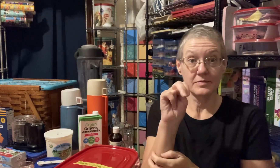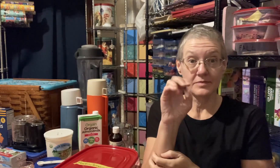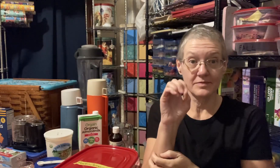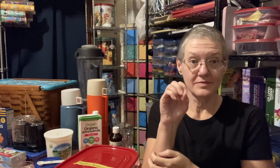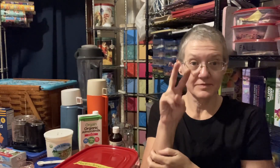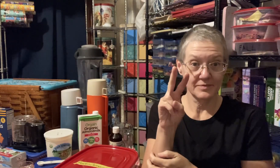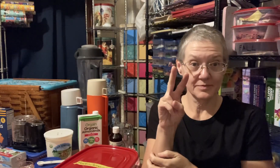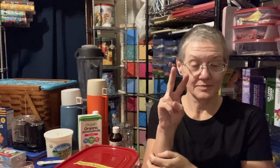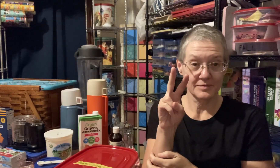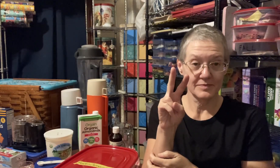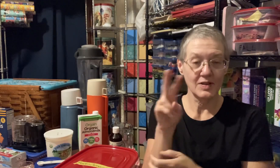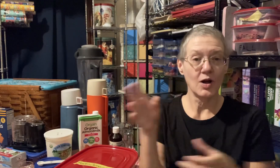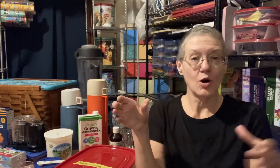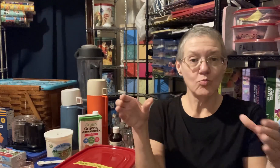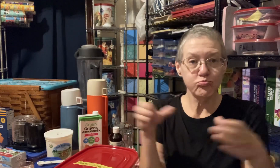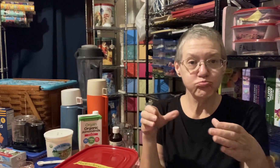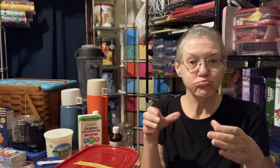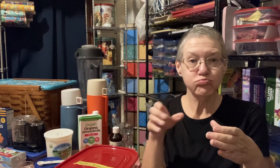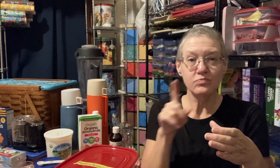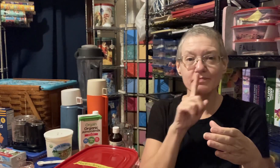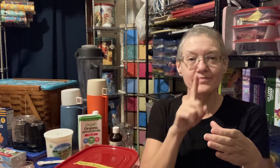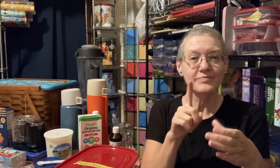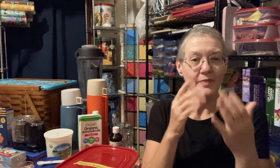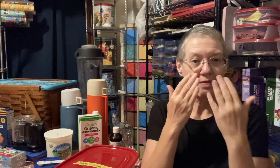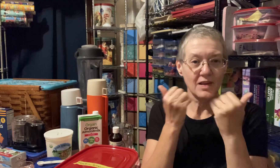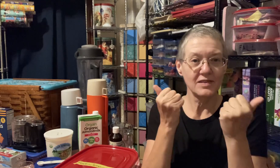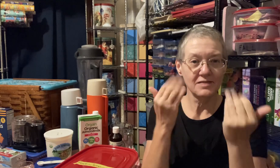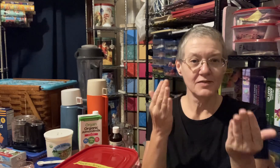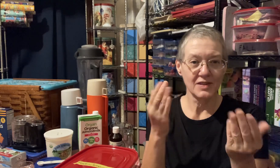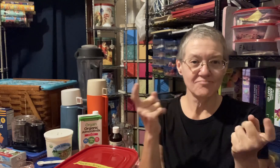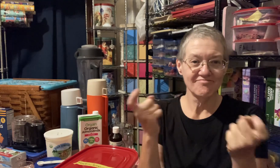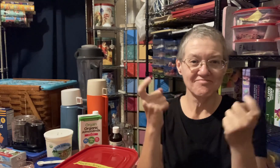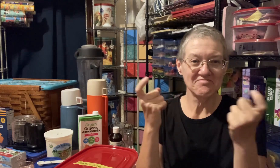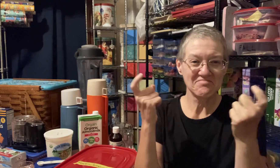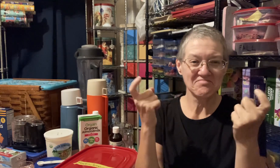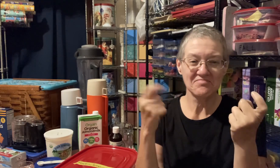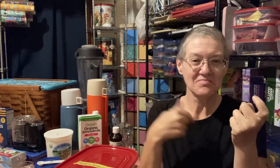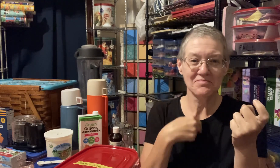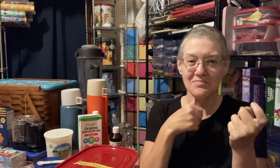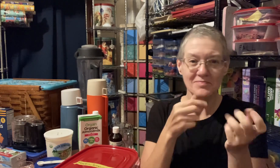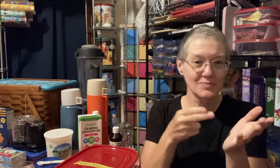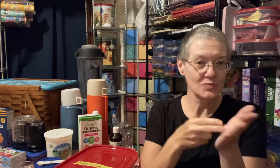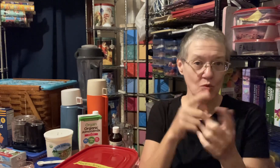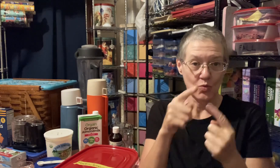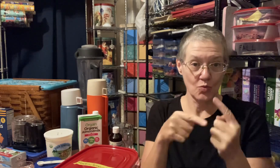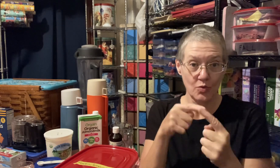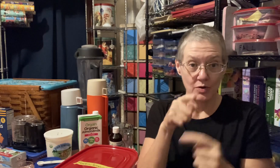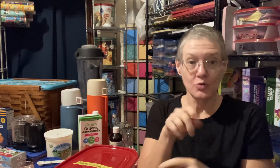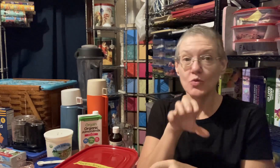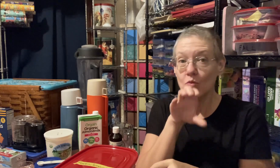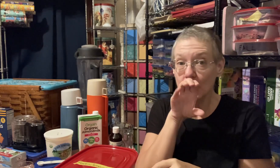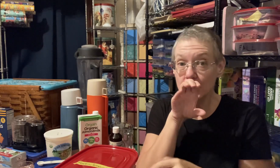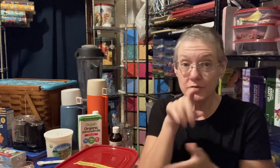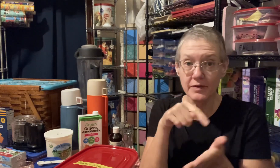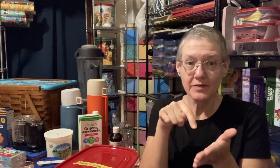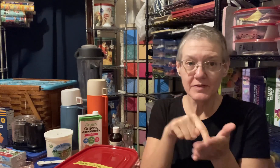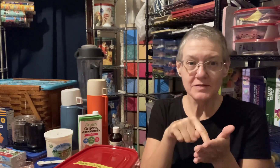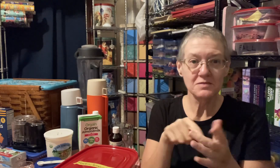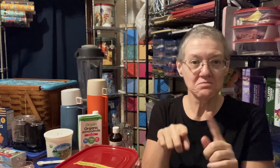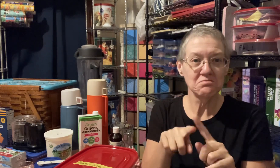Now, it's November, and this get-together is going to be to celebrate Thanksgiving. I don't know when you're going to be watching this,